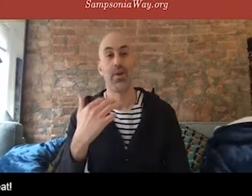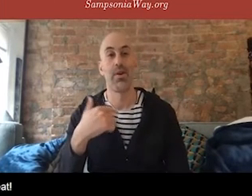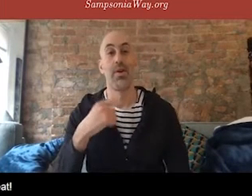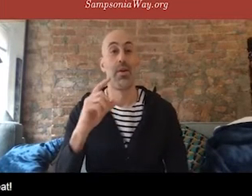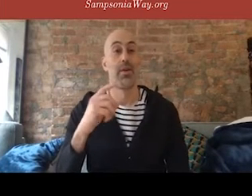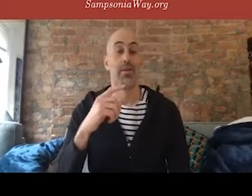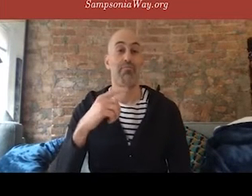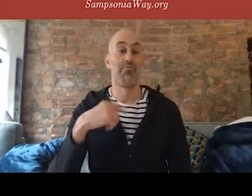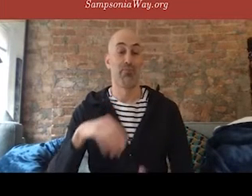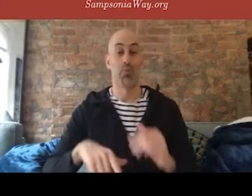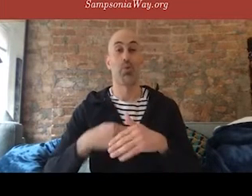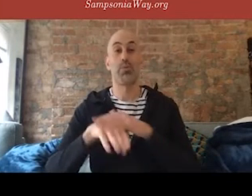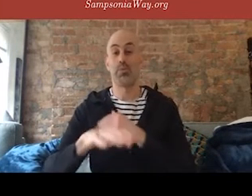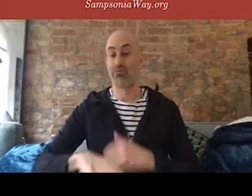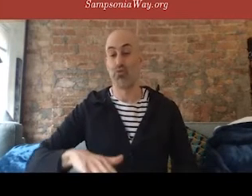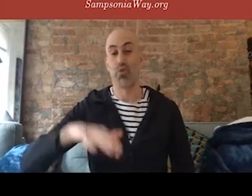Great.